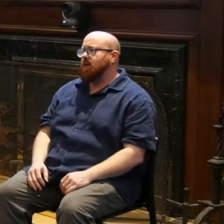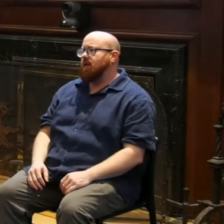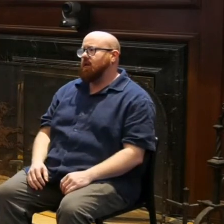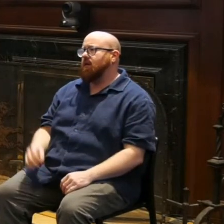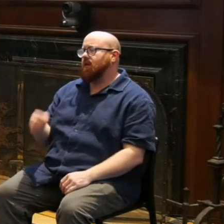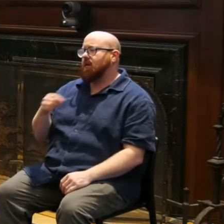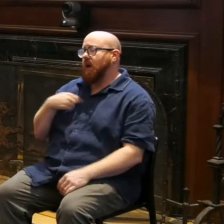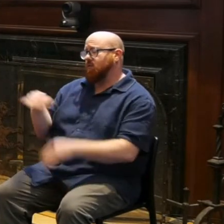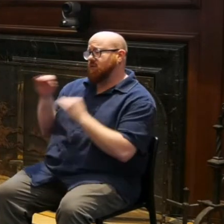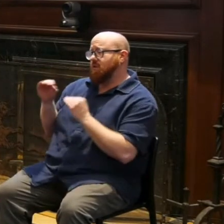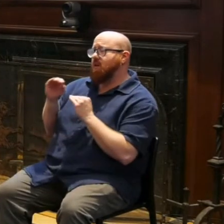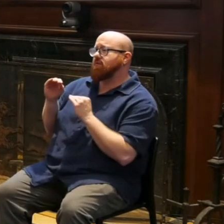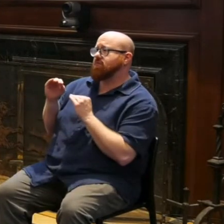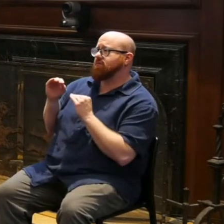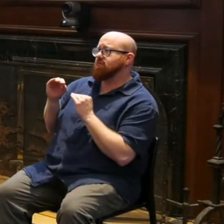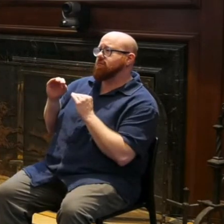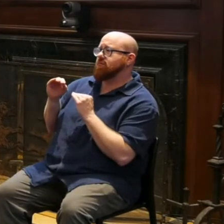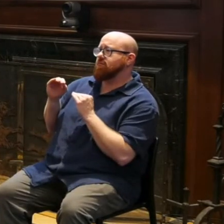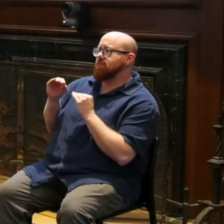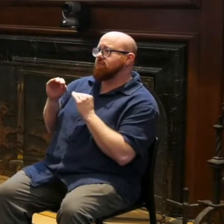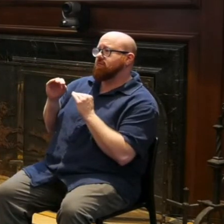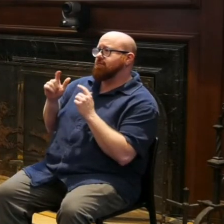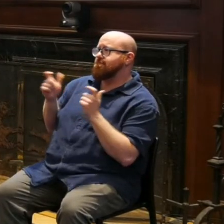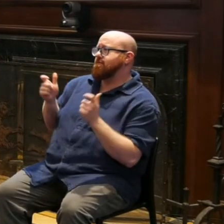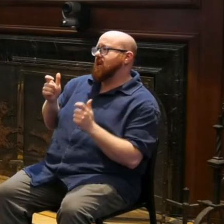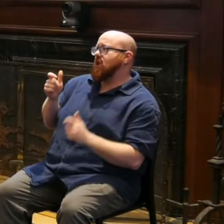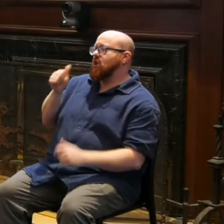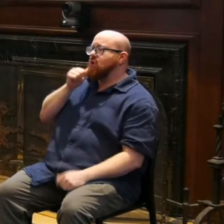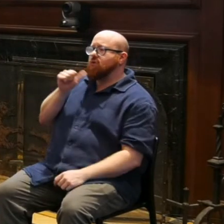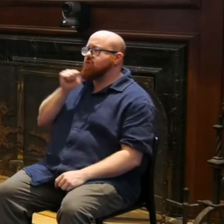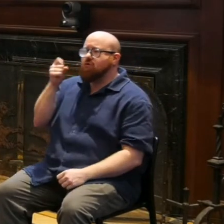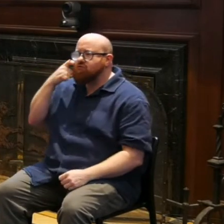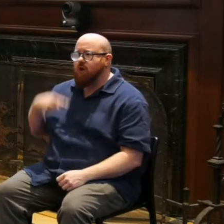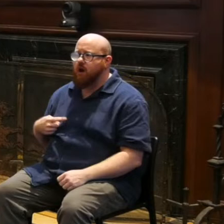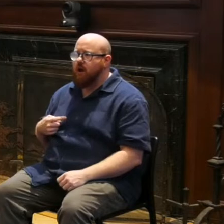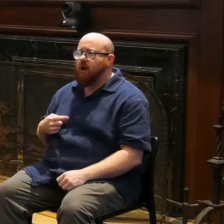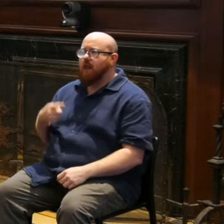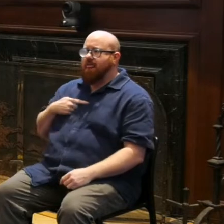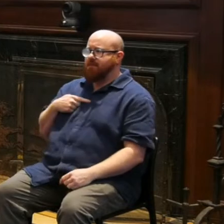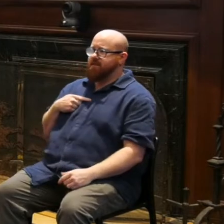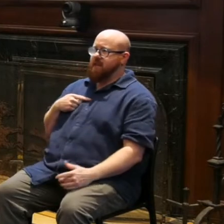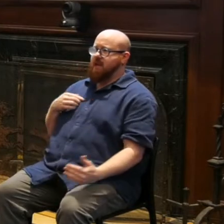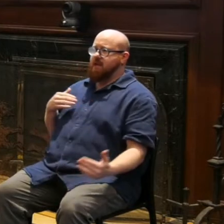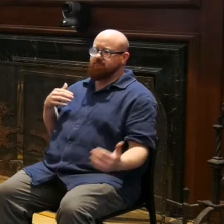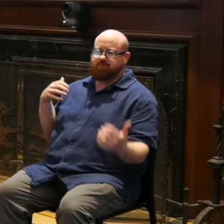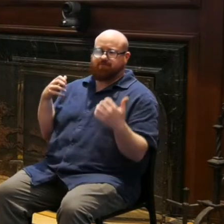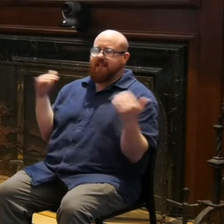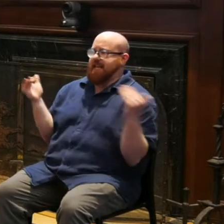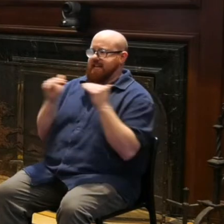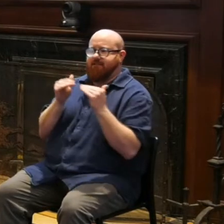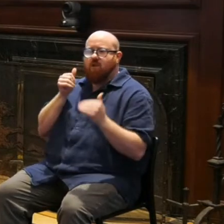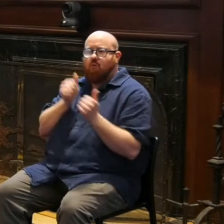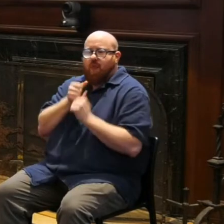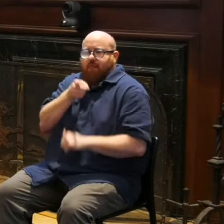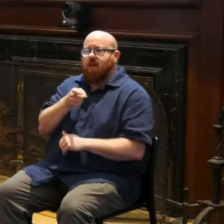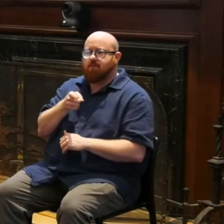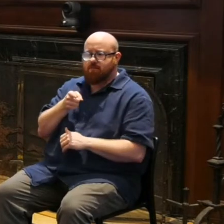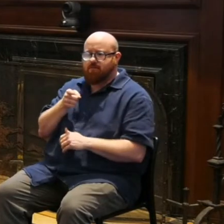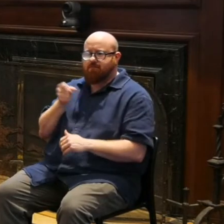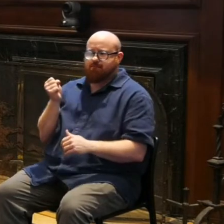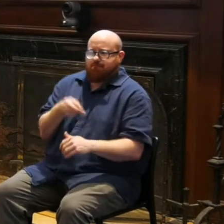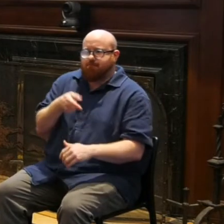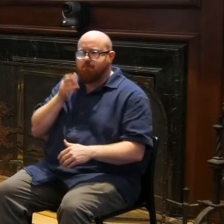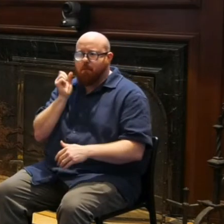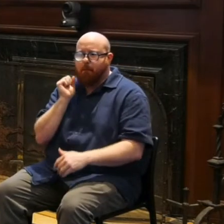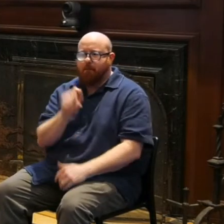I was taught big girls don't cry, they get even. I've learned that when